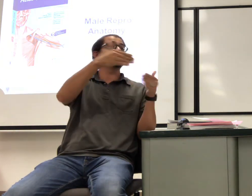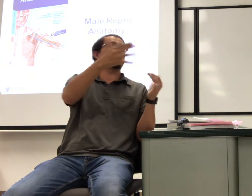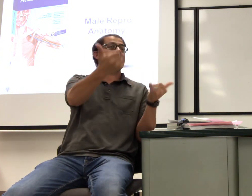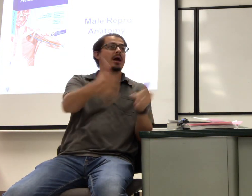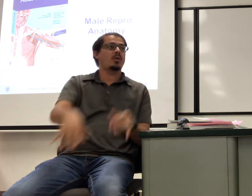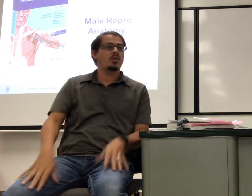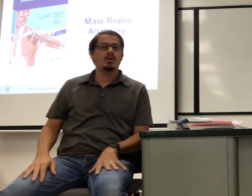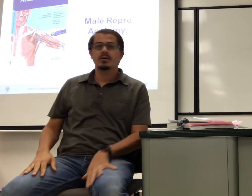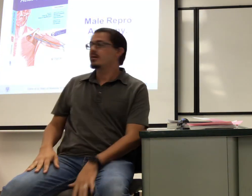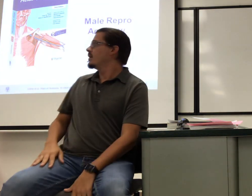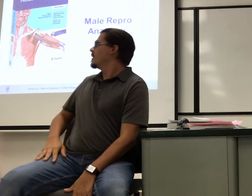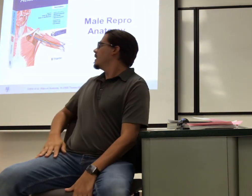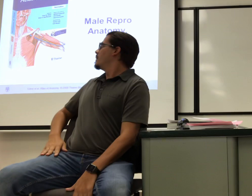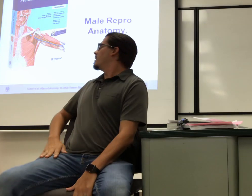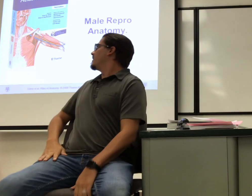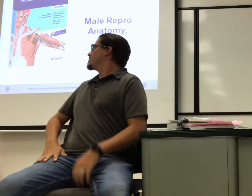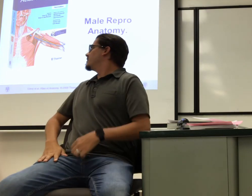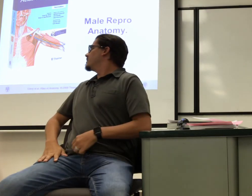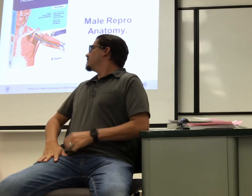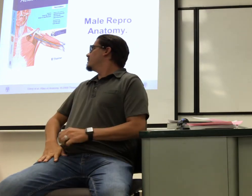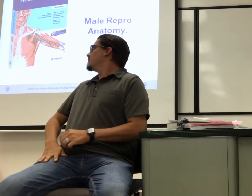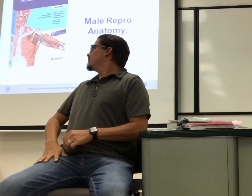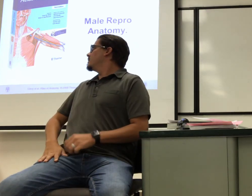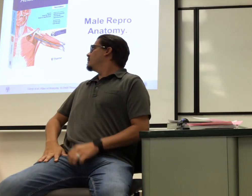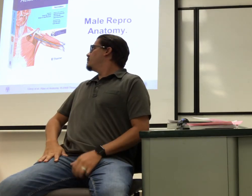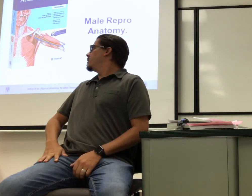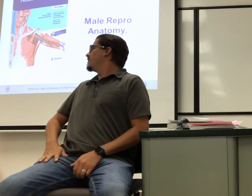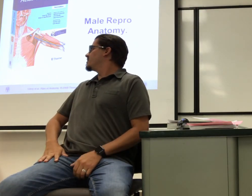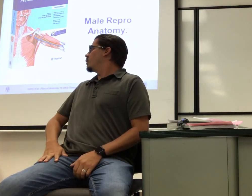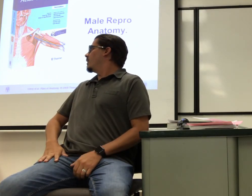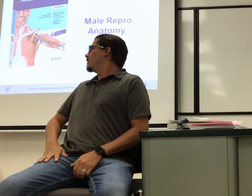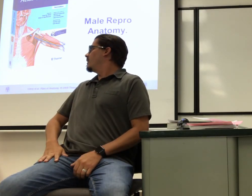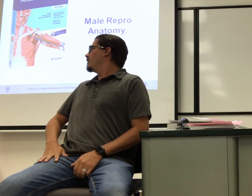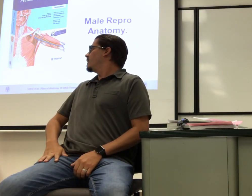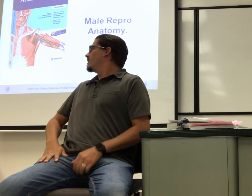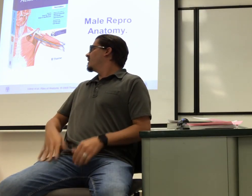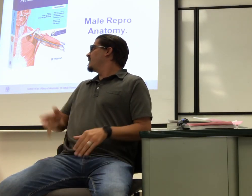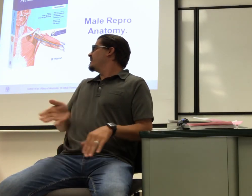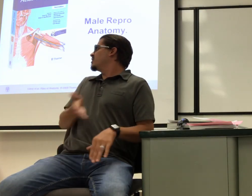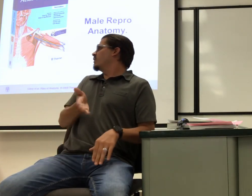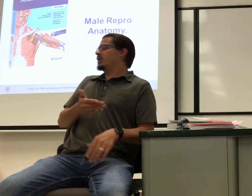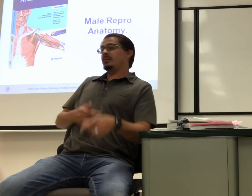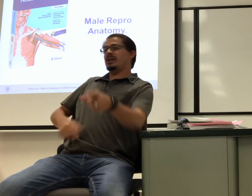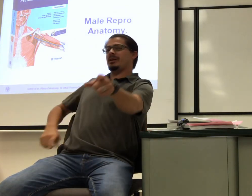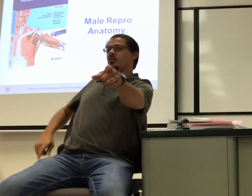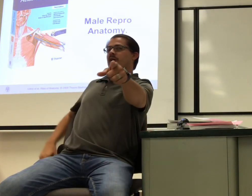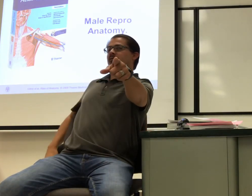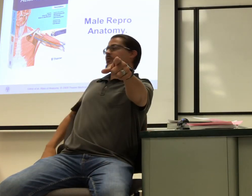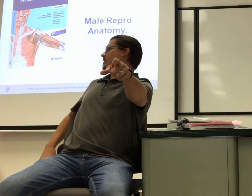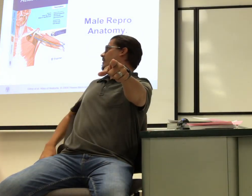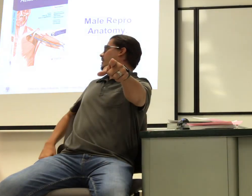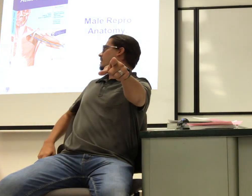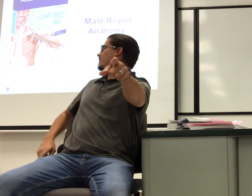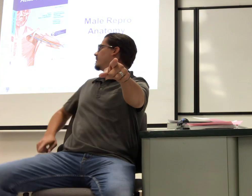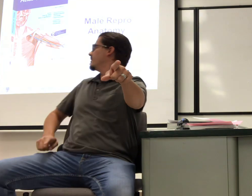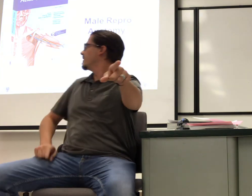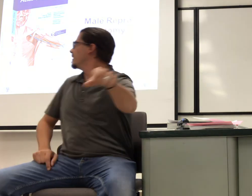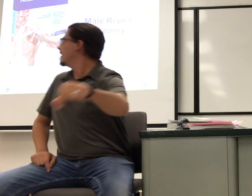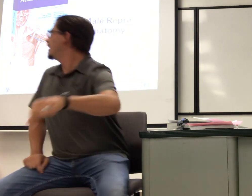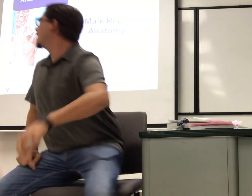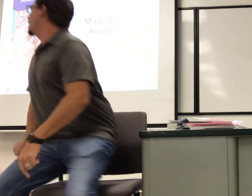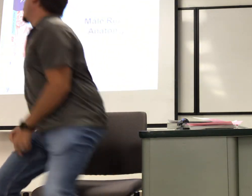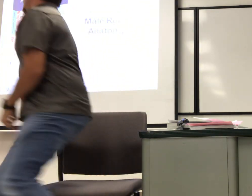now. Give you a minute. And I'll get started with lecture. Professor, move this over a little bit. I'm like right in front of